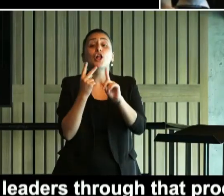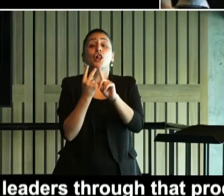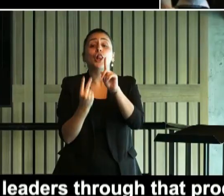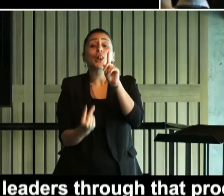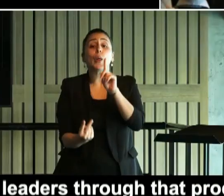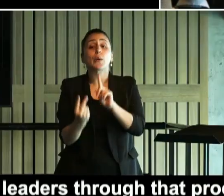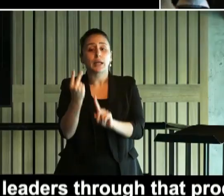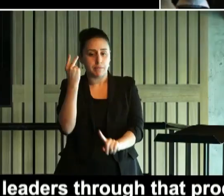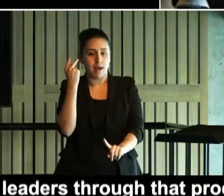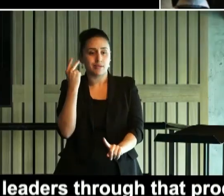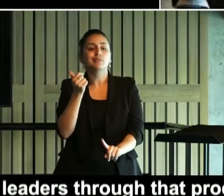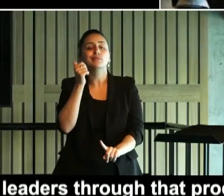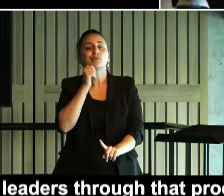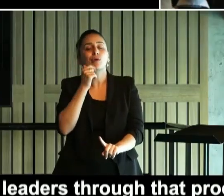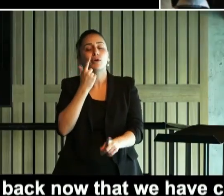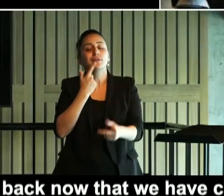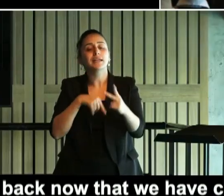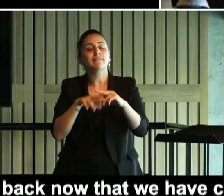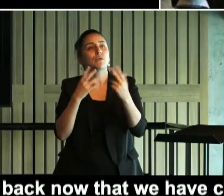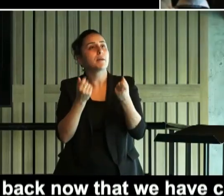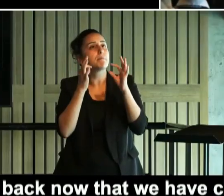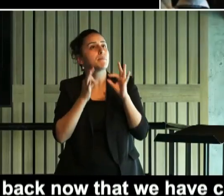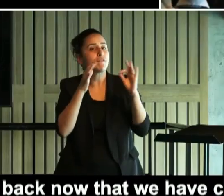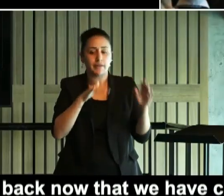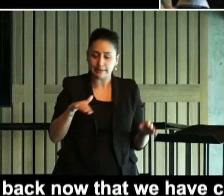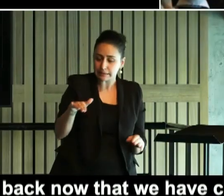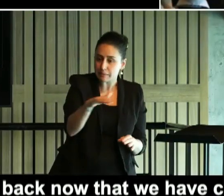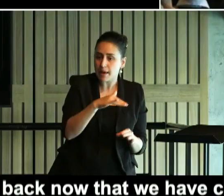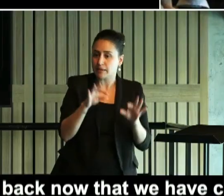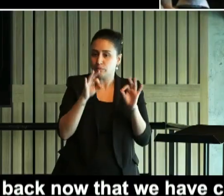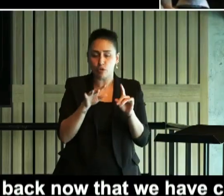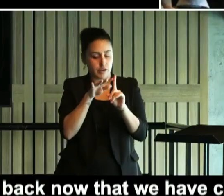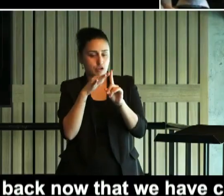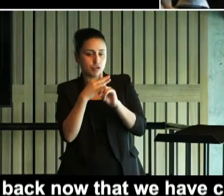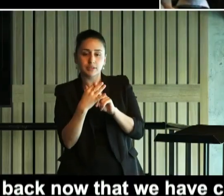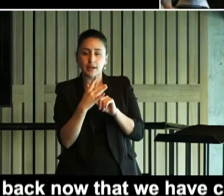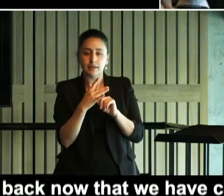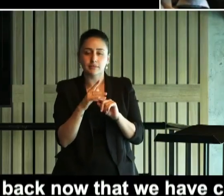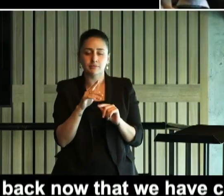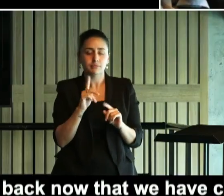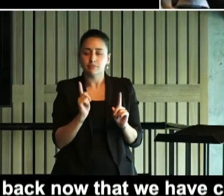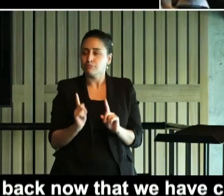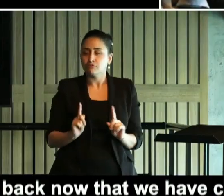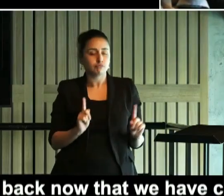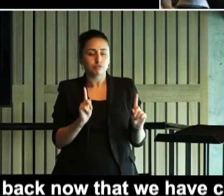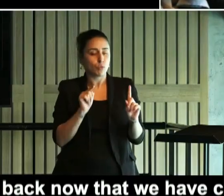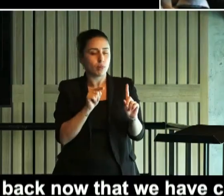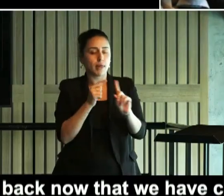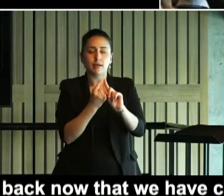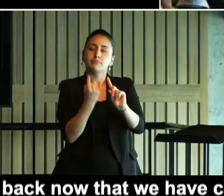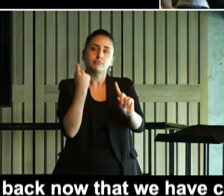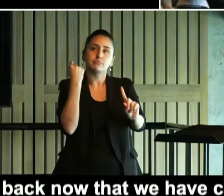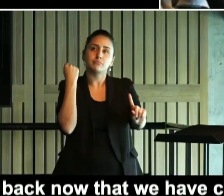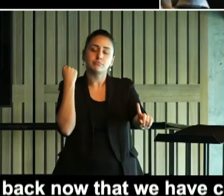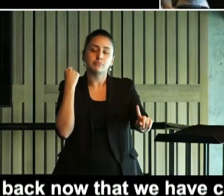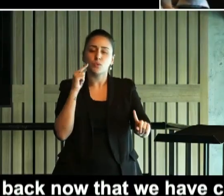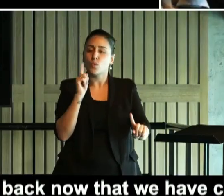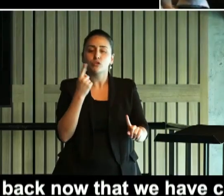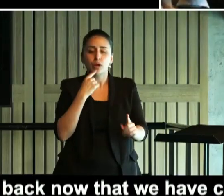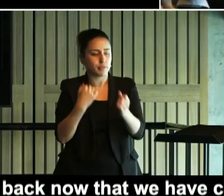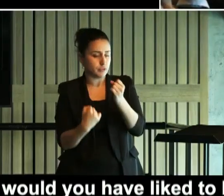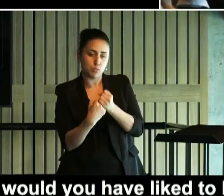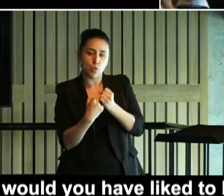what would you have liked to have had as you were sort of stepping into that leadership role along the way? What kind of supports would you have liked